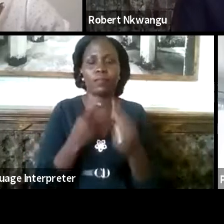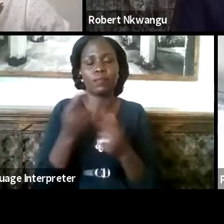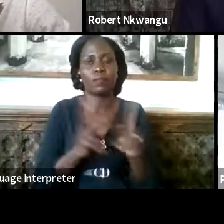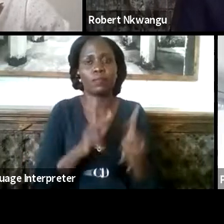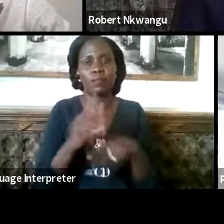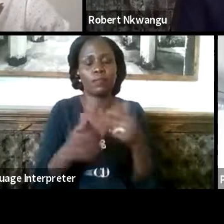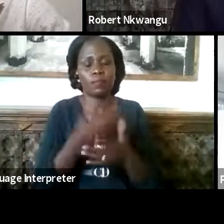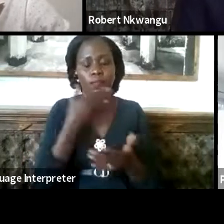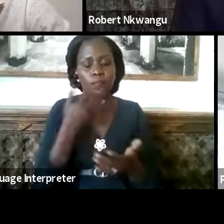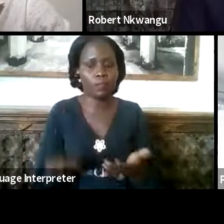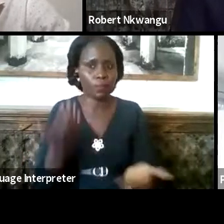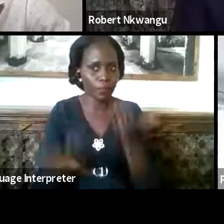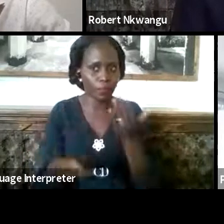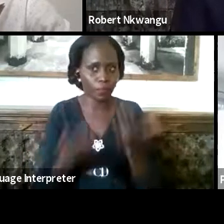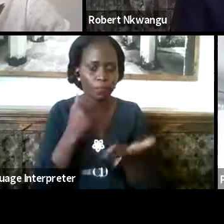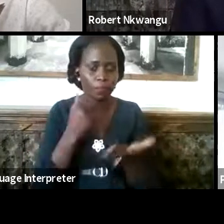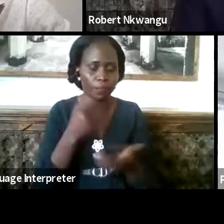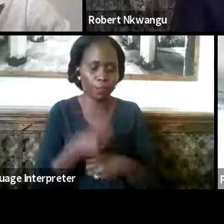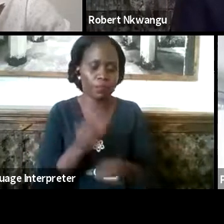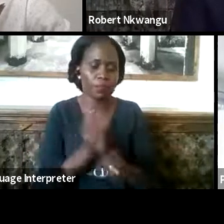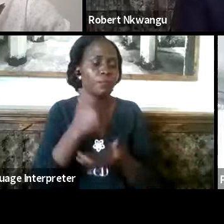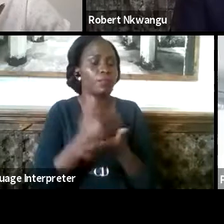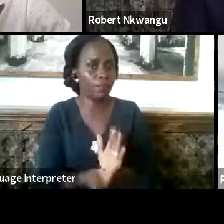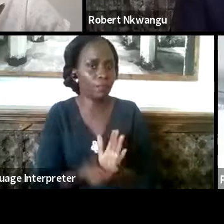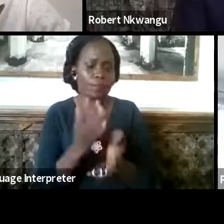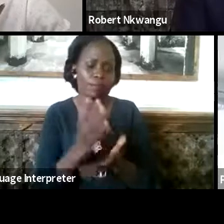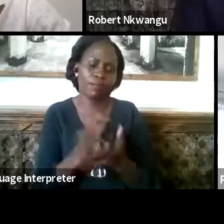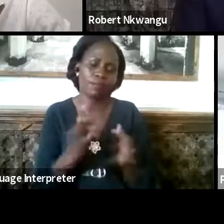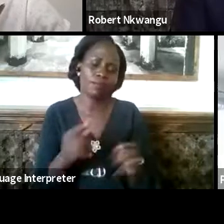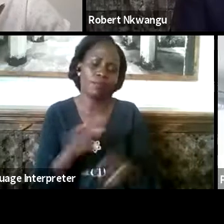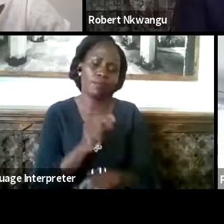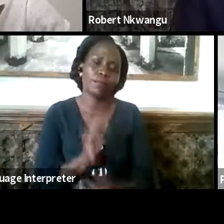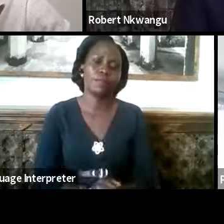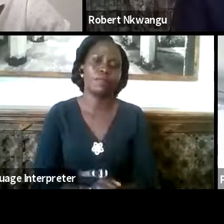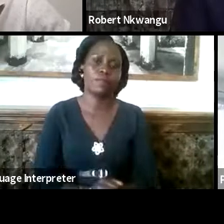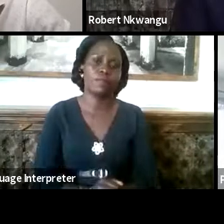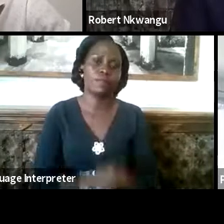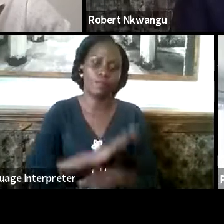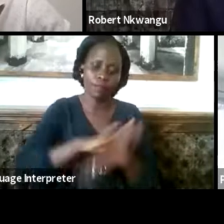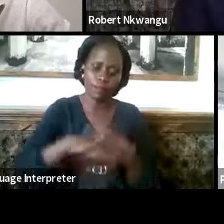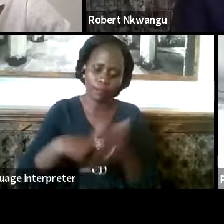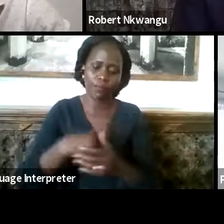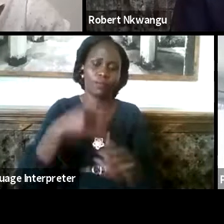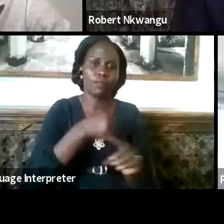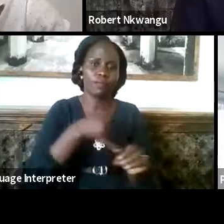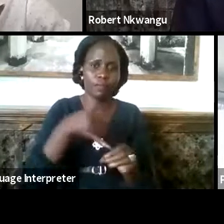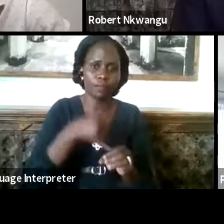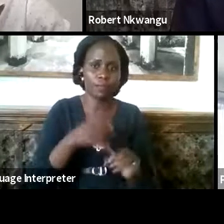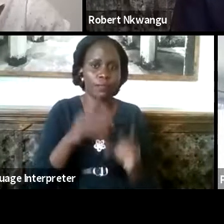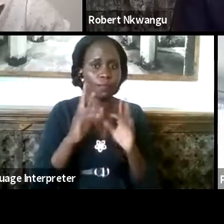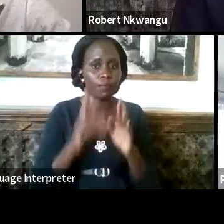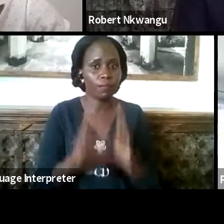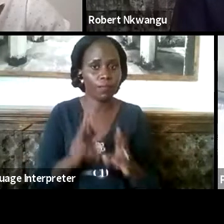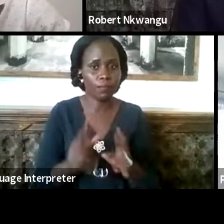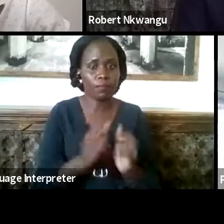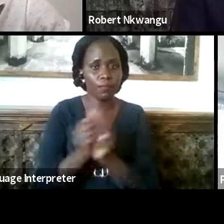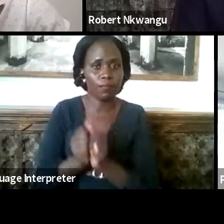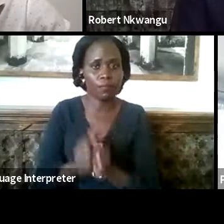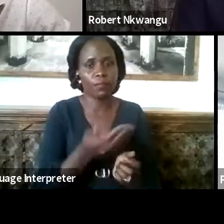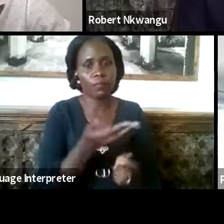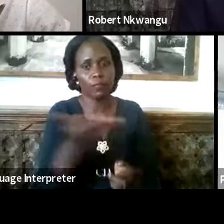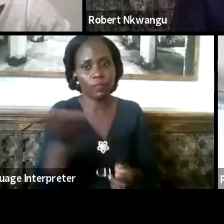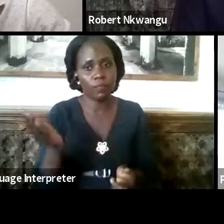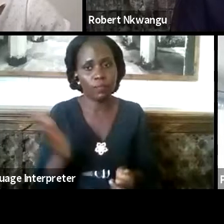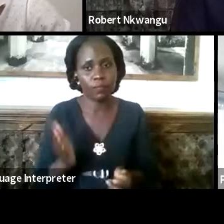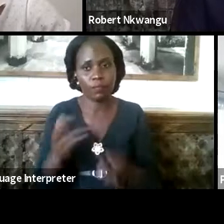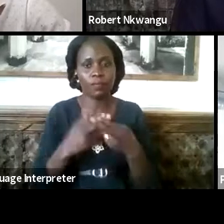cake and that kind of thing. So it's going to be all inclusive. And I hope together with you people who have started this game that we can come